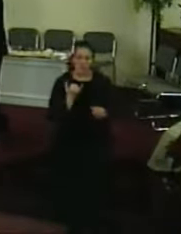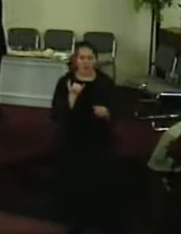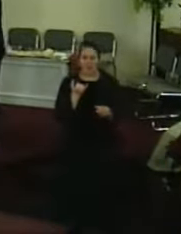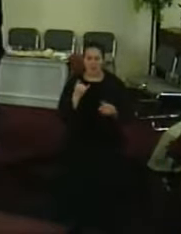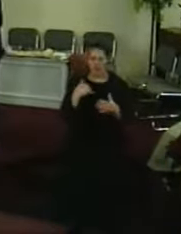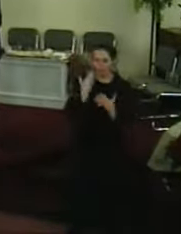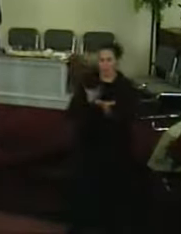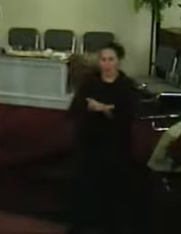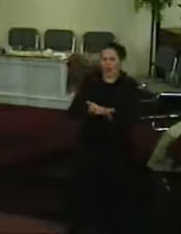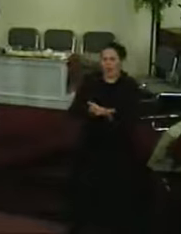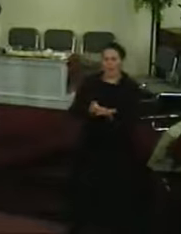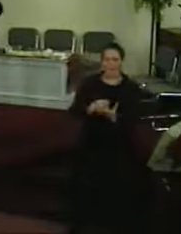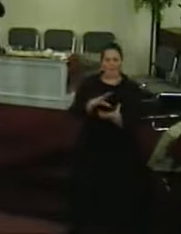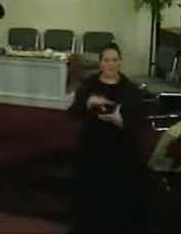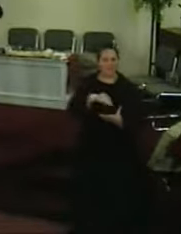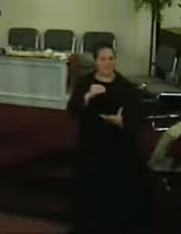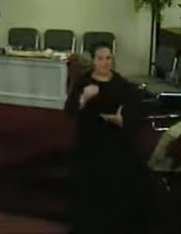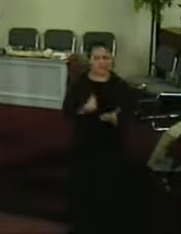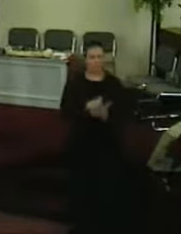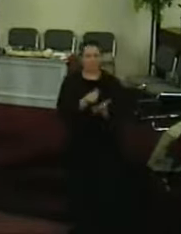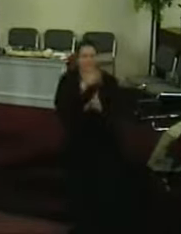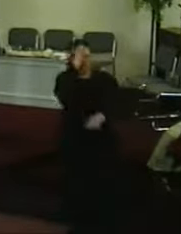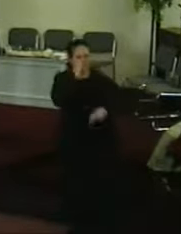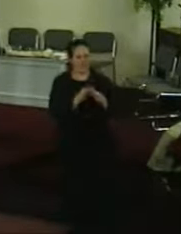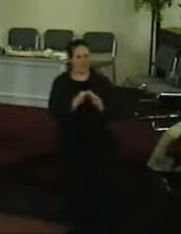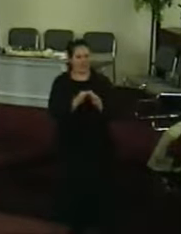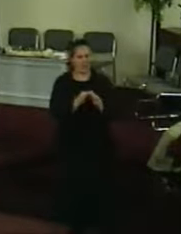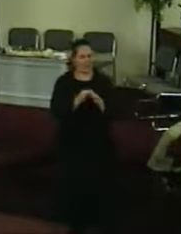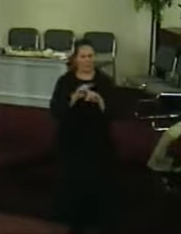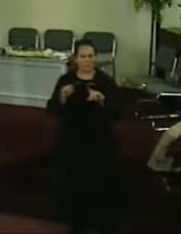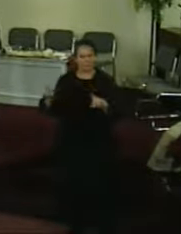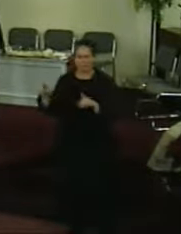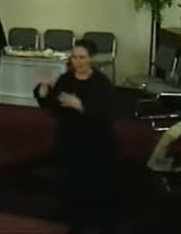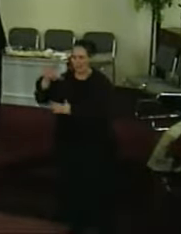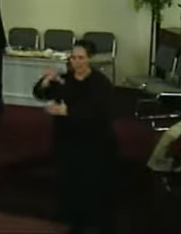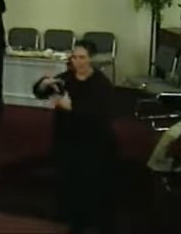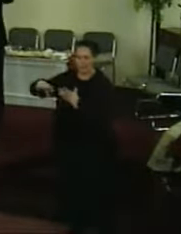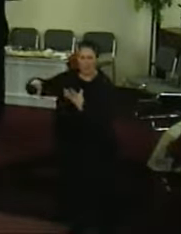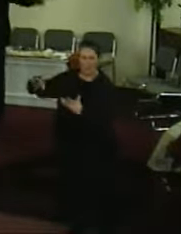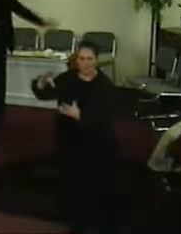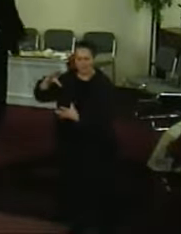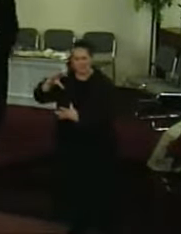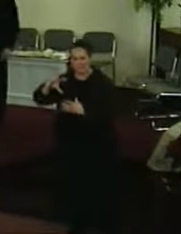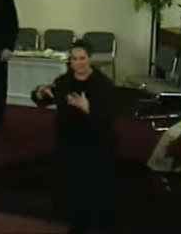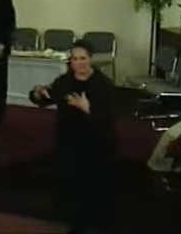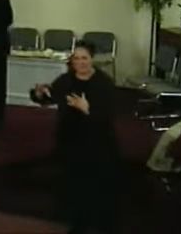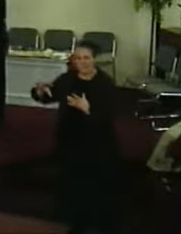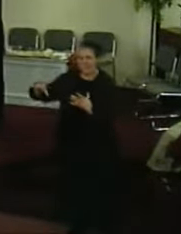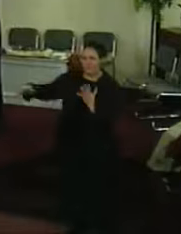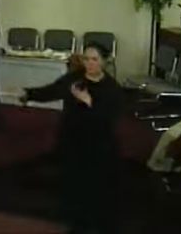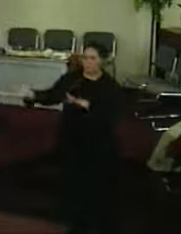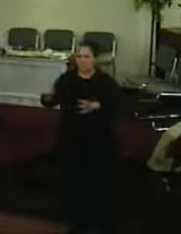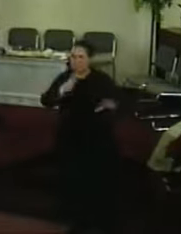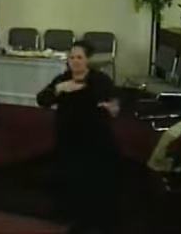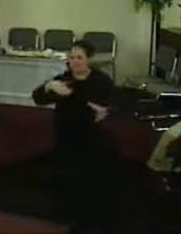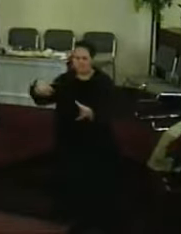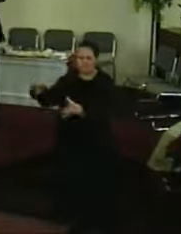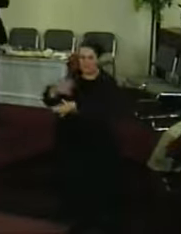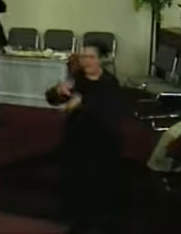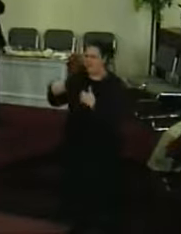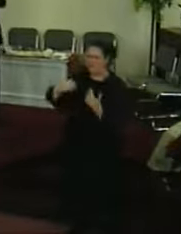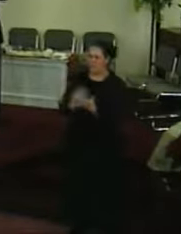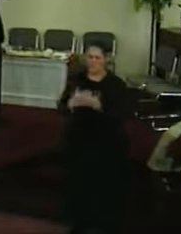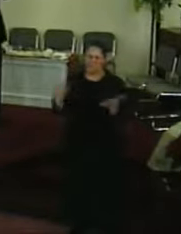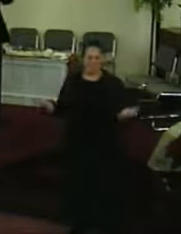newfound faith in God, but the world overwhelms us. The storms of life, the boisterous wind, all the elements that